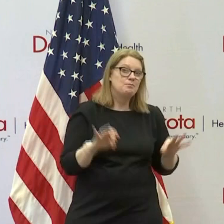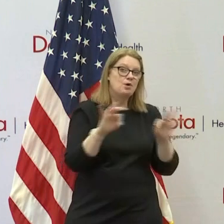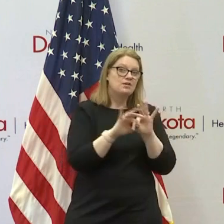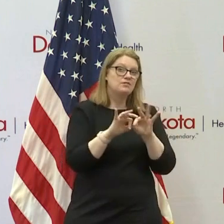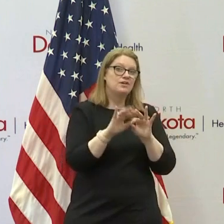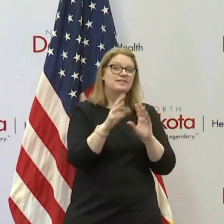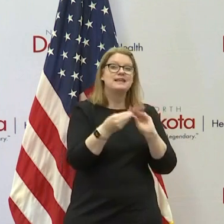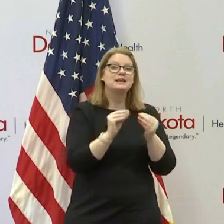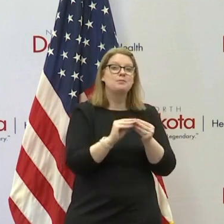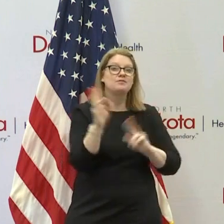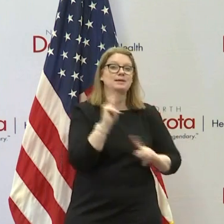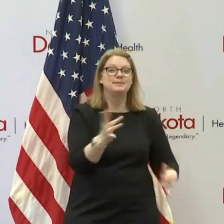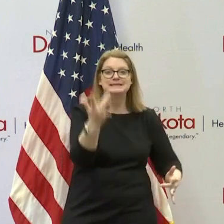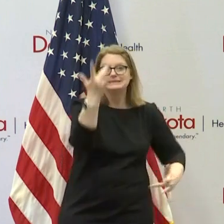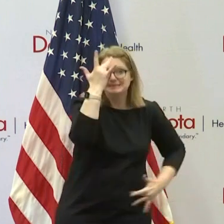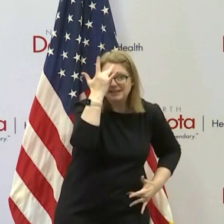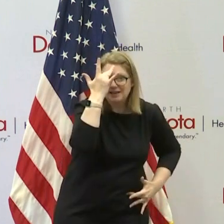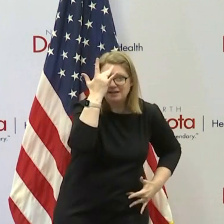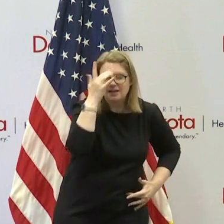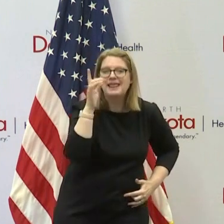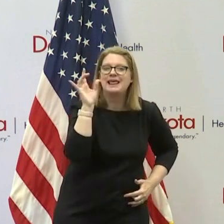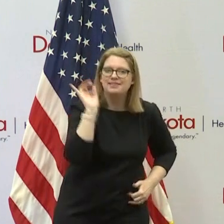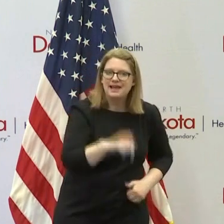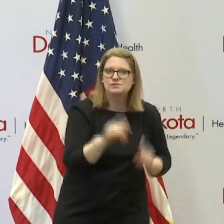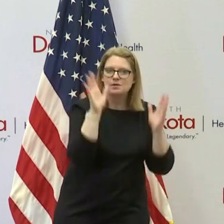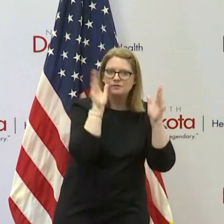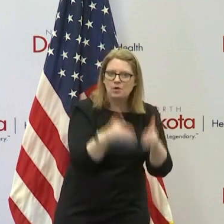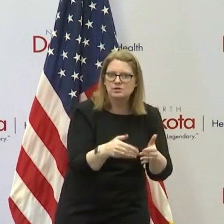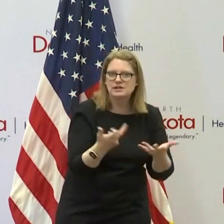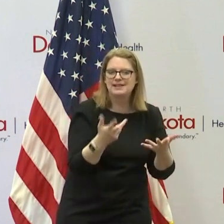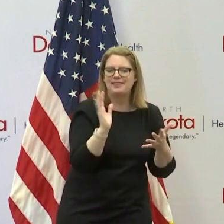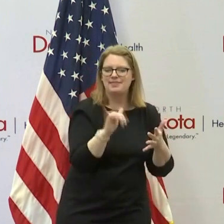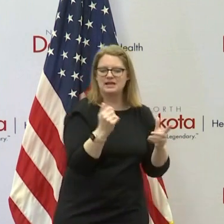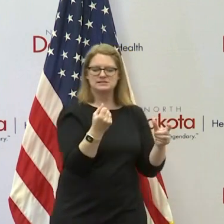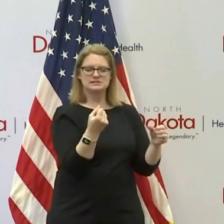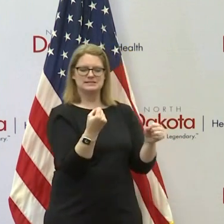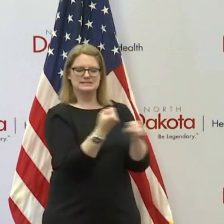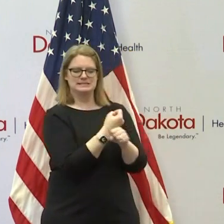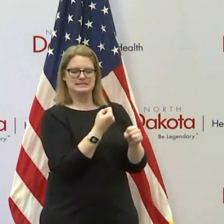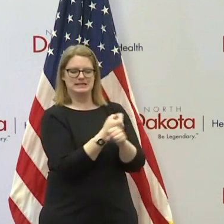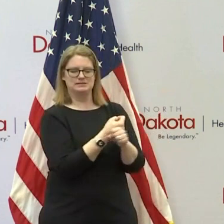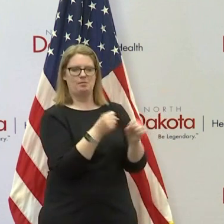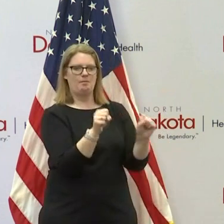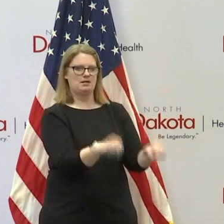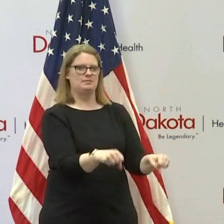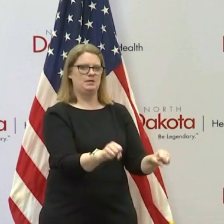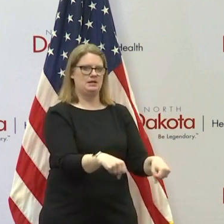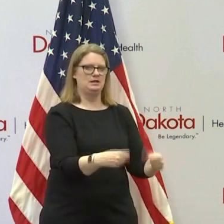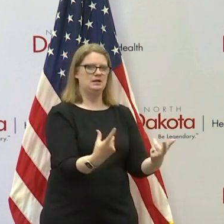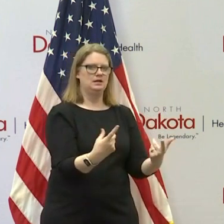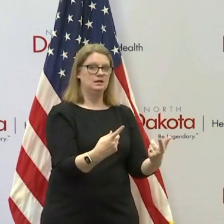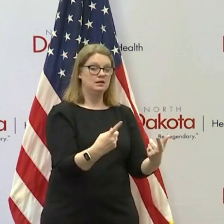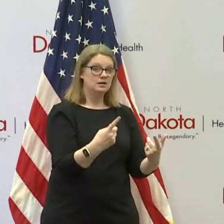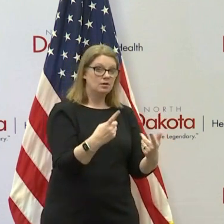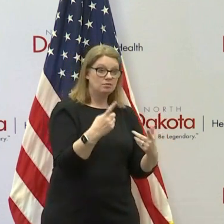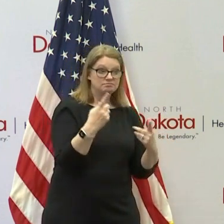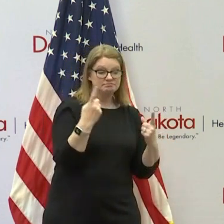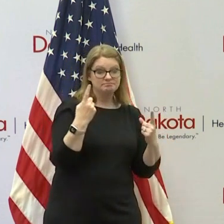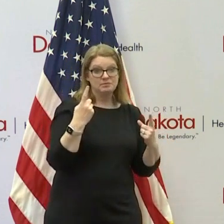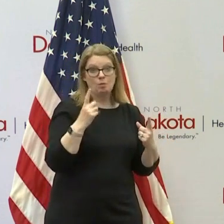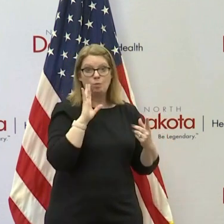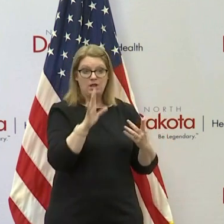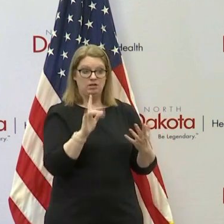what creates the operational workload for us, and it creates kind of the statistical possibility of, are you going to run into